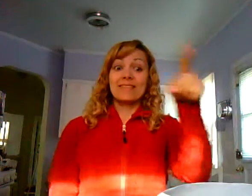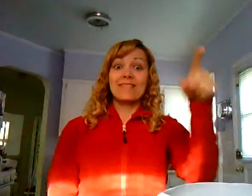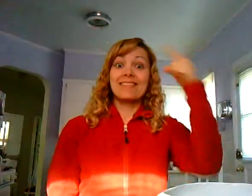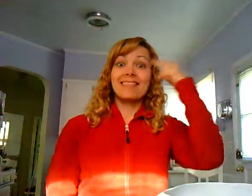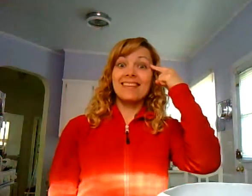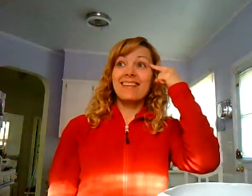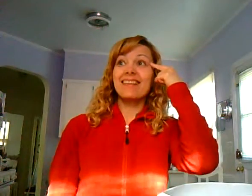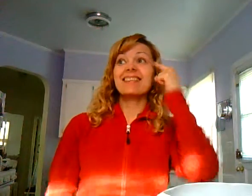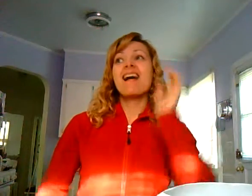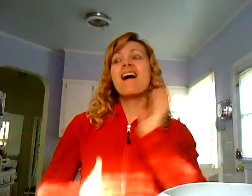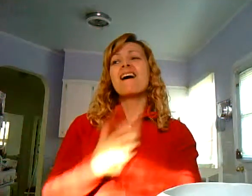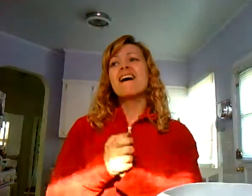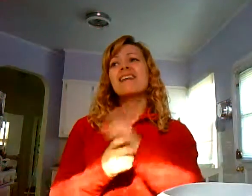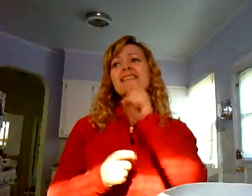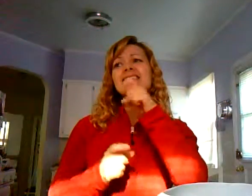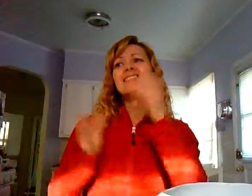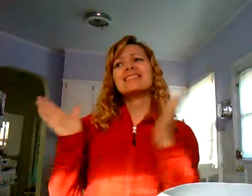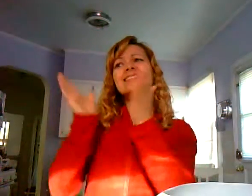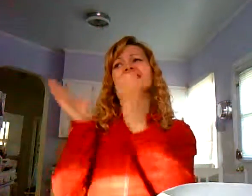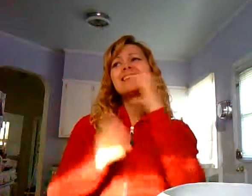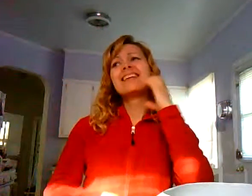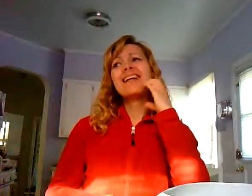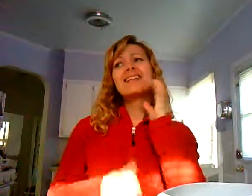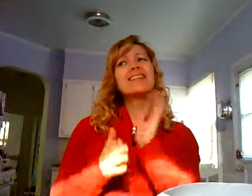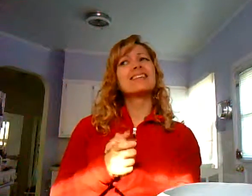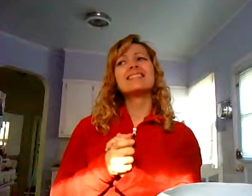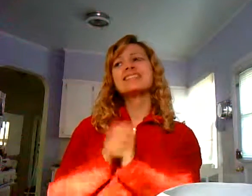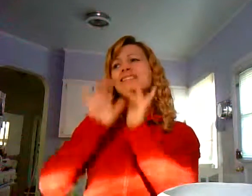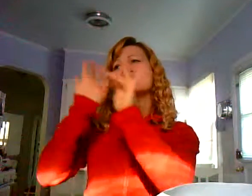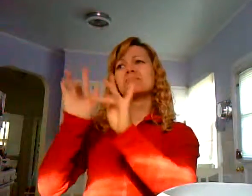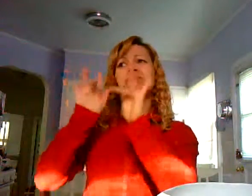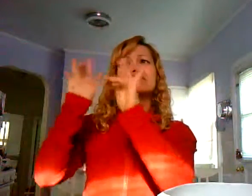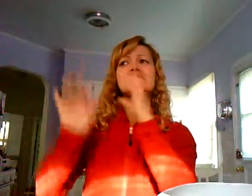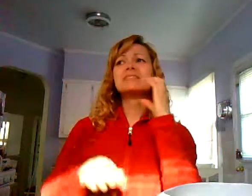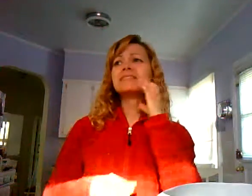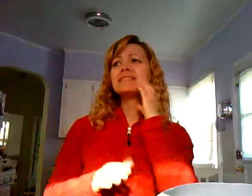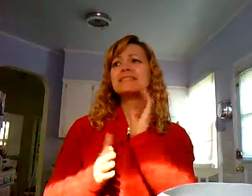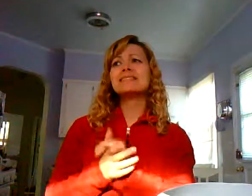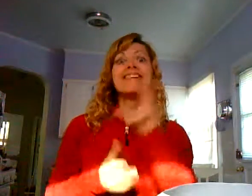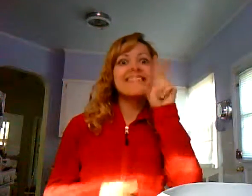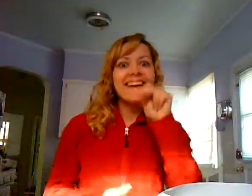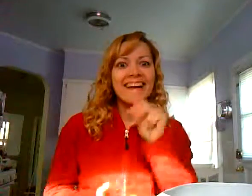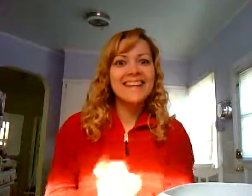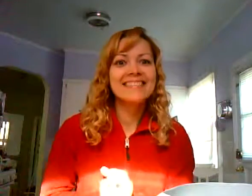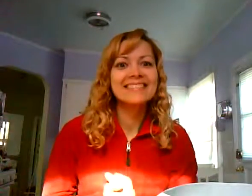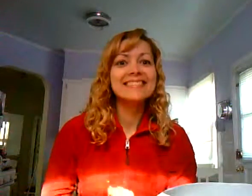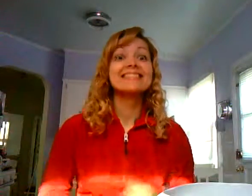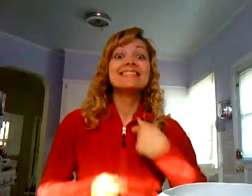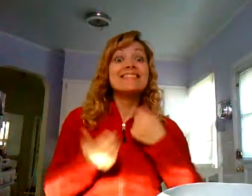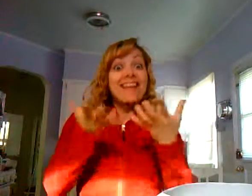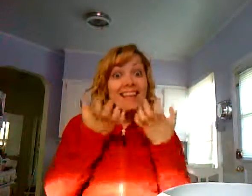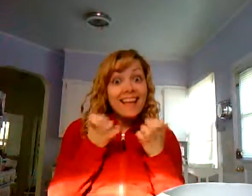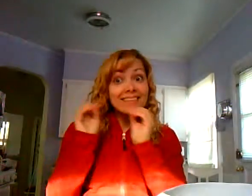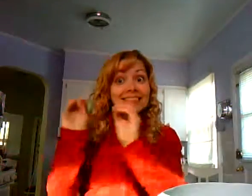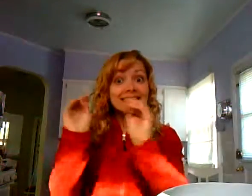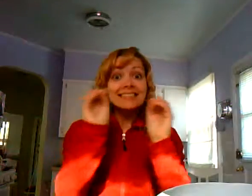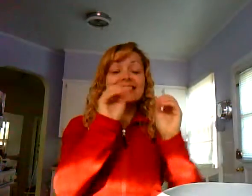Maybe you're thinking well I need to encourage Clary you know she's talking about how she doesn't have